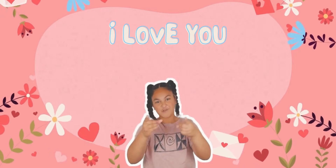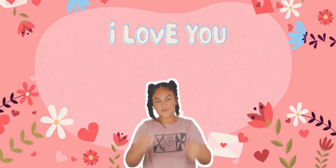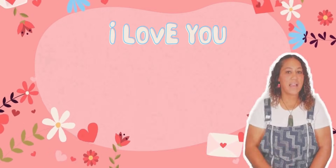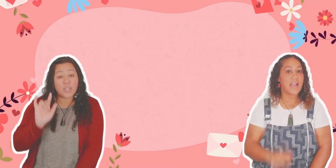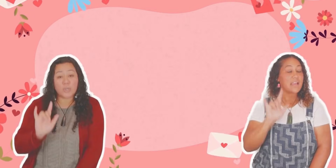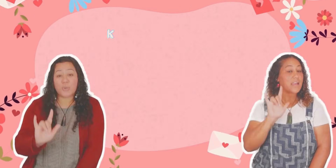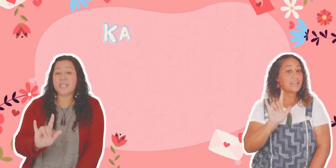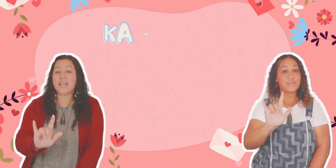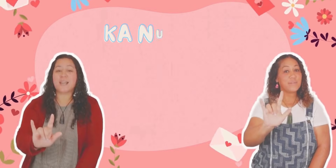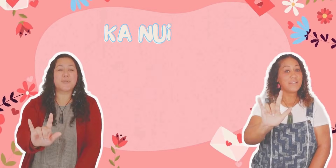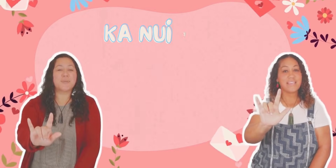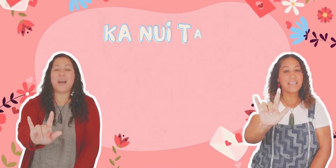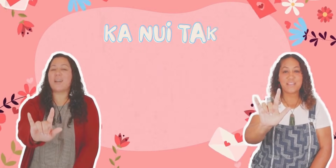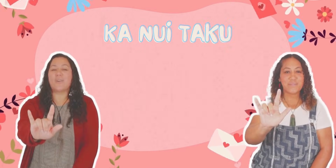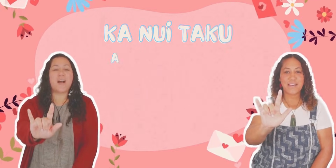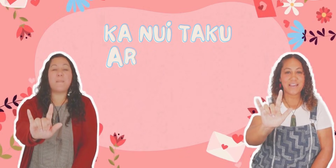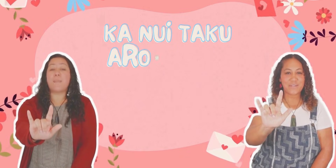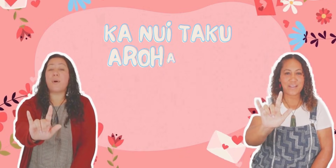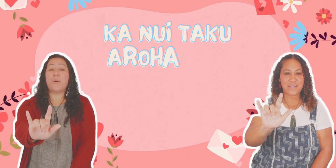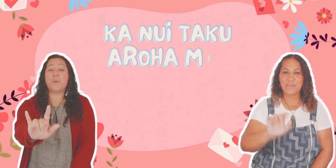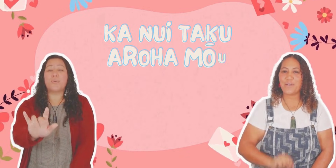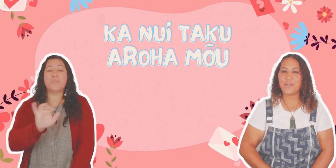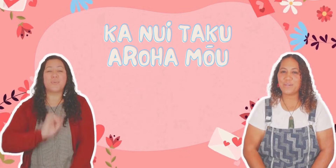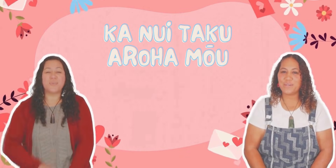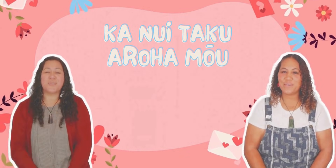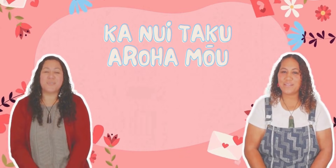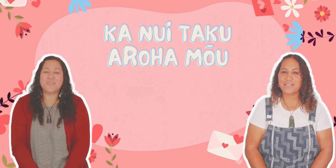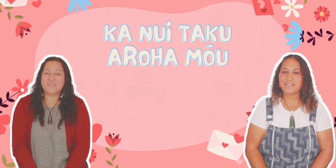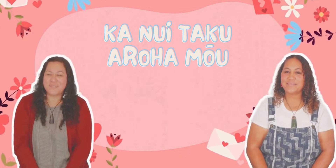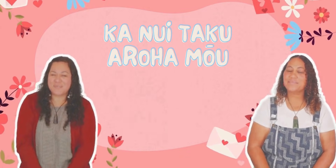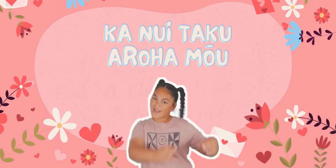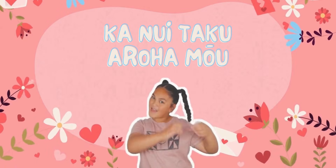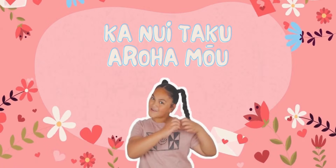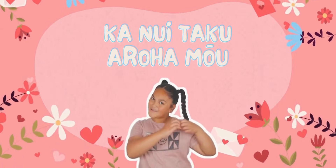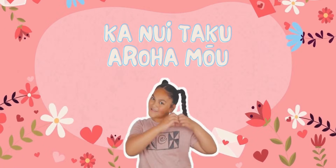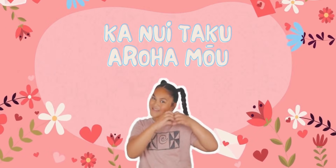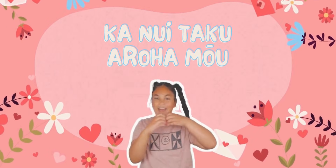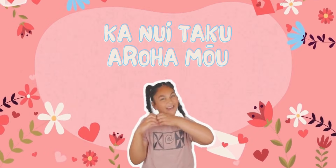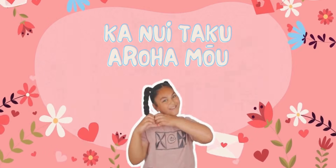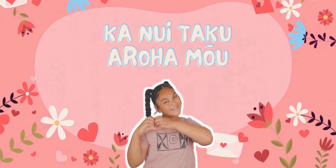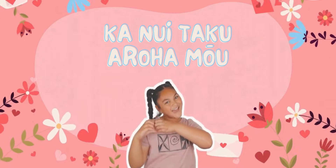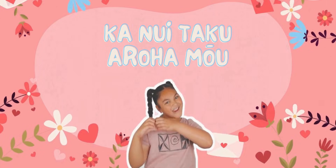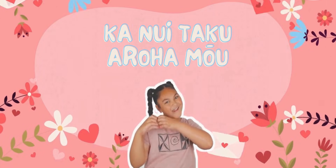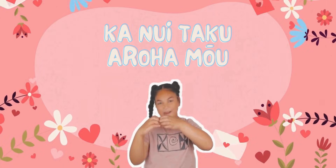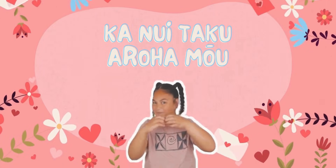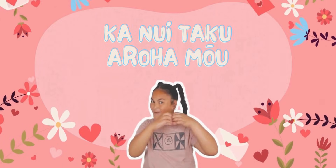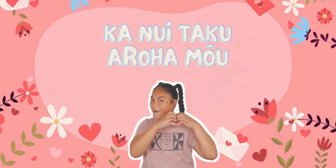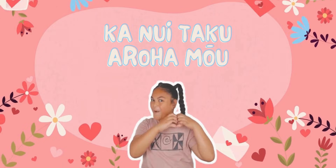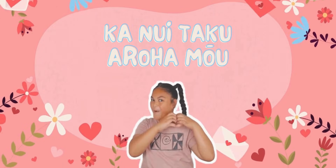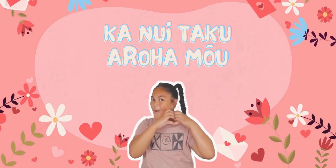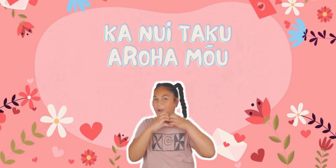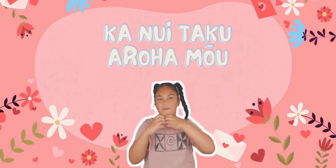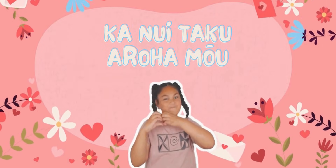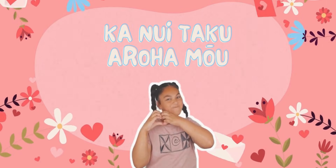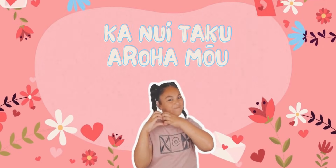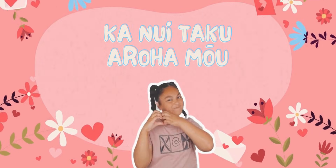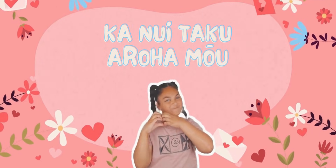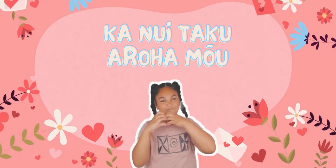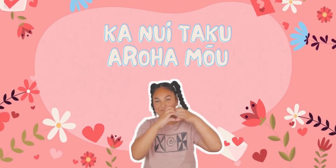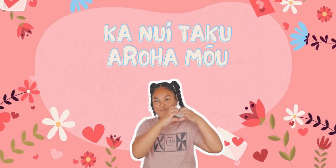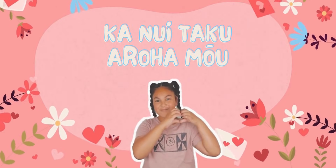love you. Ka nui taku aroha mo. Ka nui taku aroha mo.